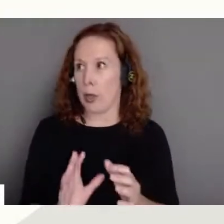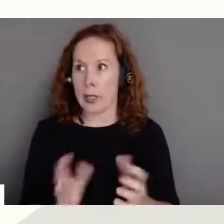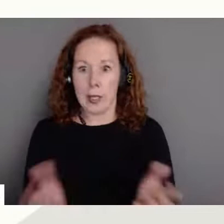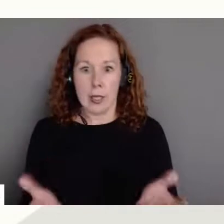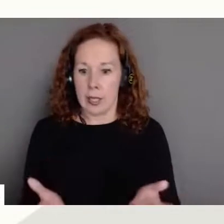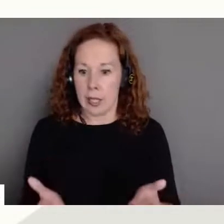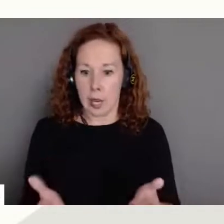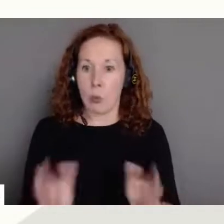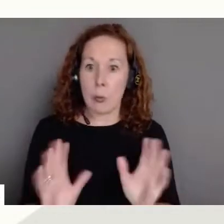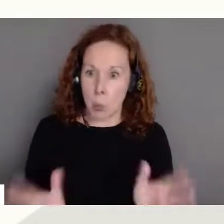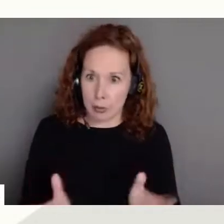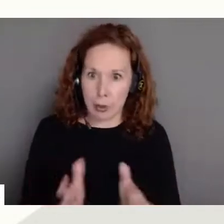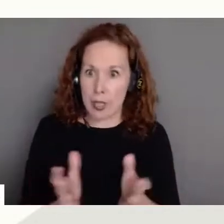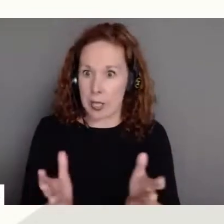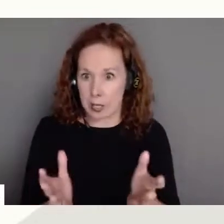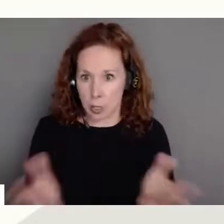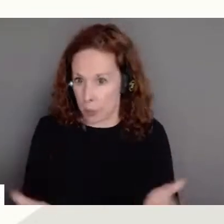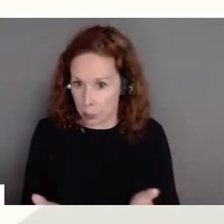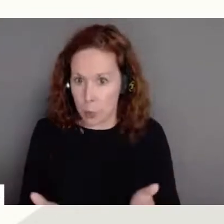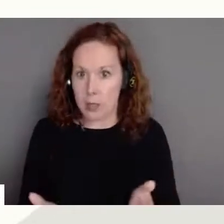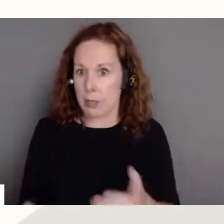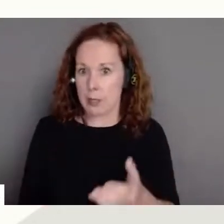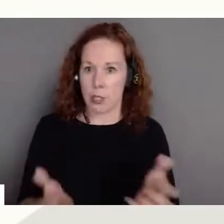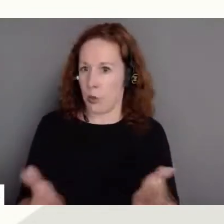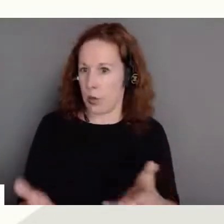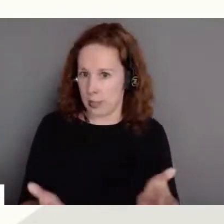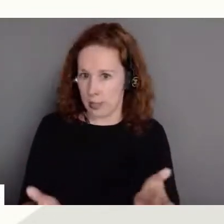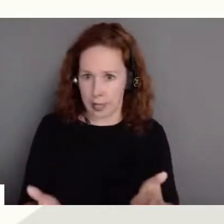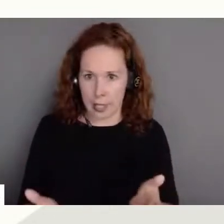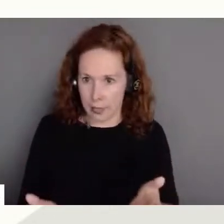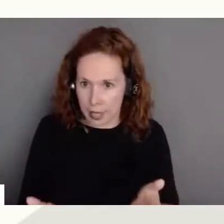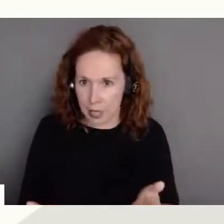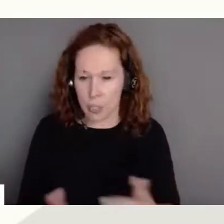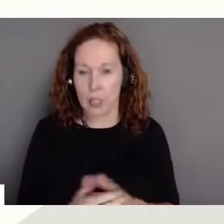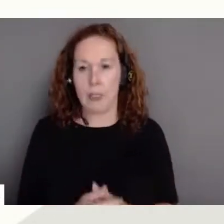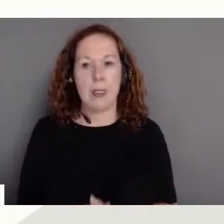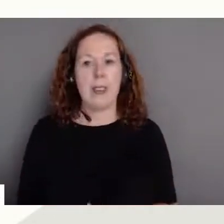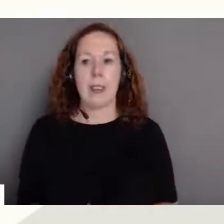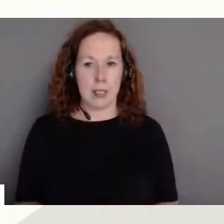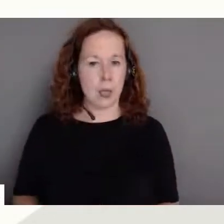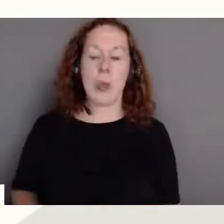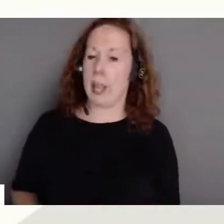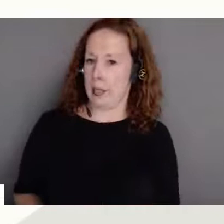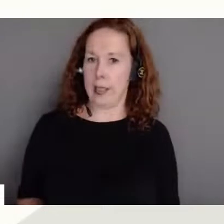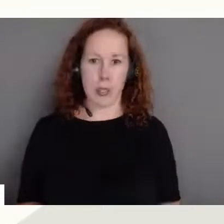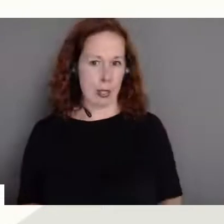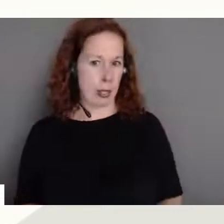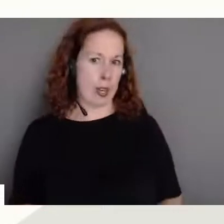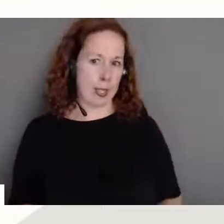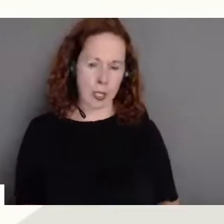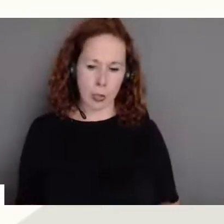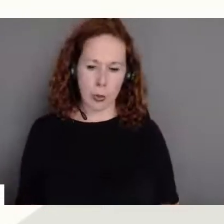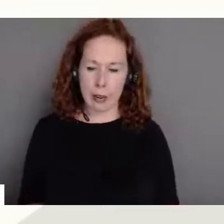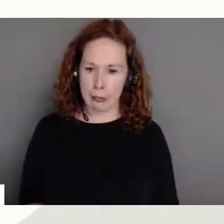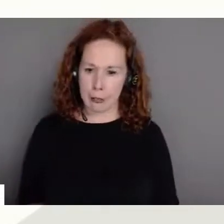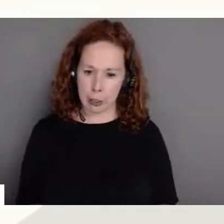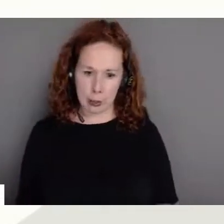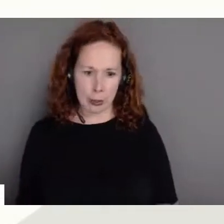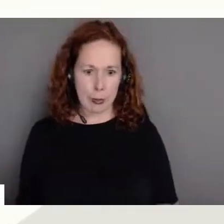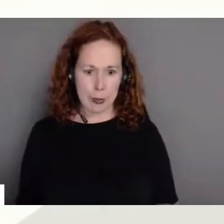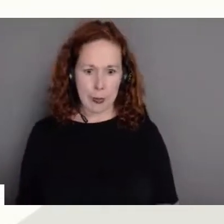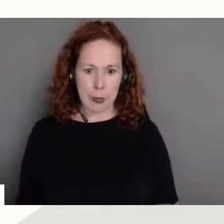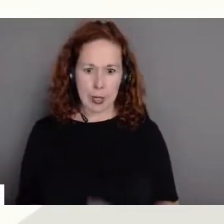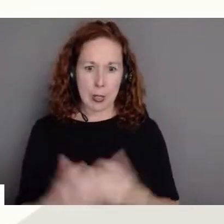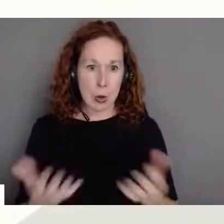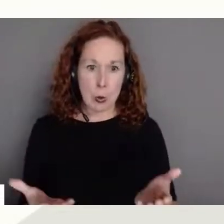interpreter, or one moment for the interpreting process, just trying to get clarification. So Mhm. yeah, there's a lot because you have